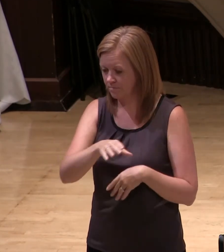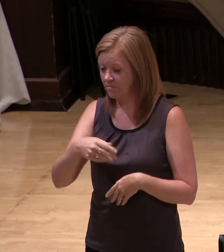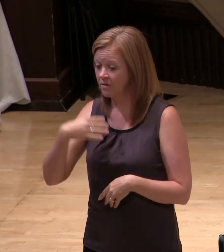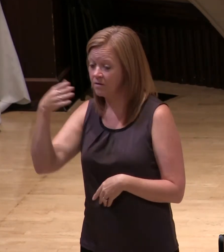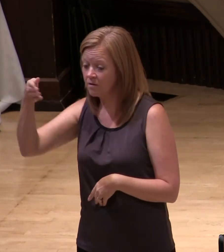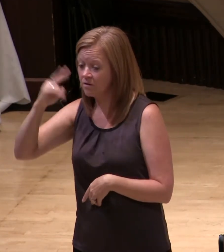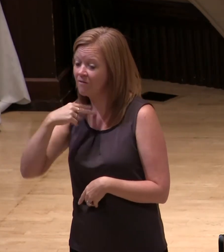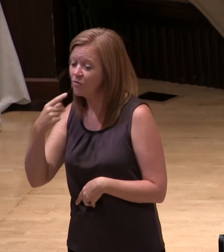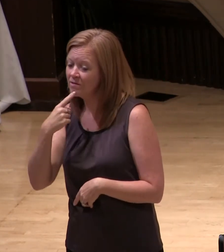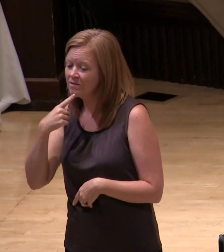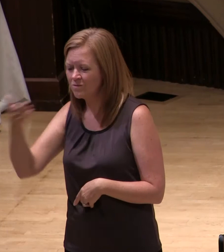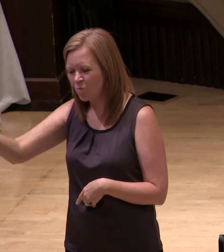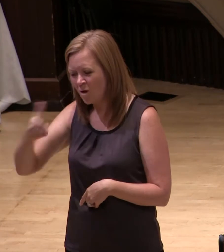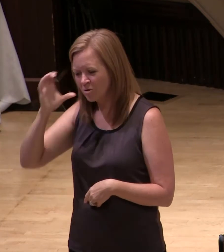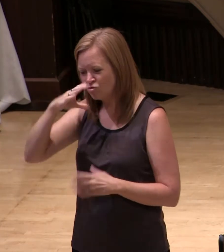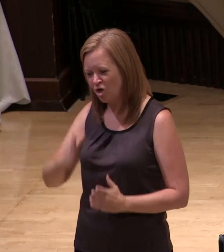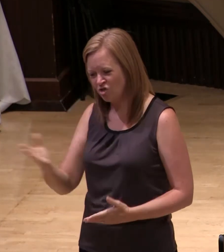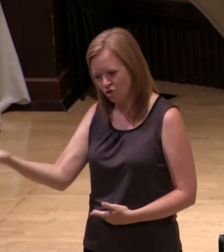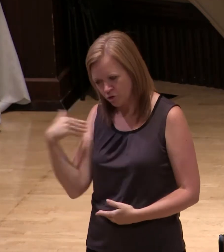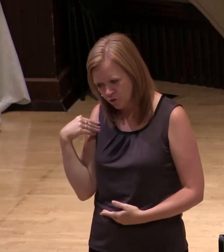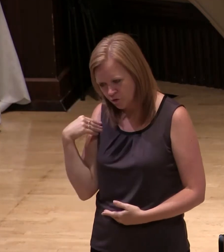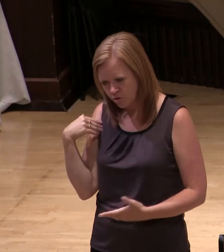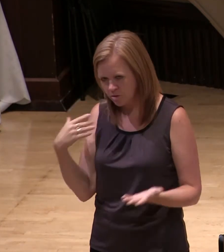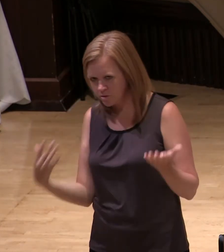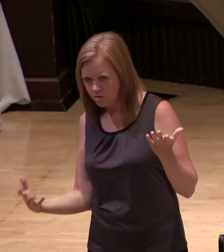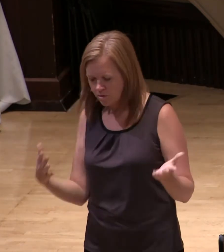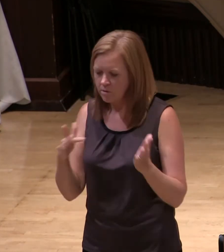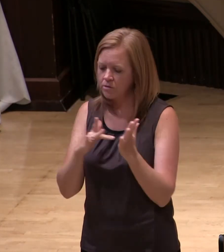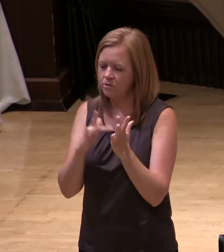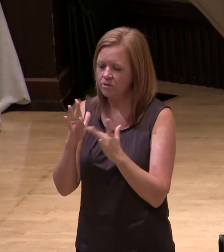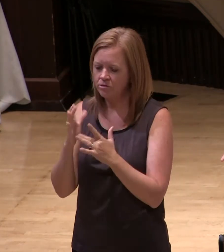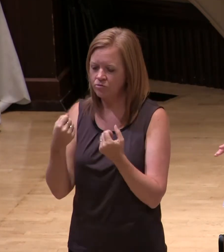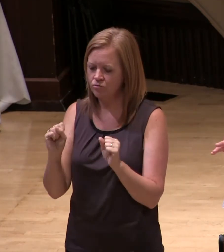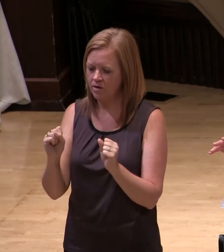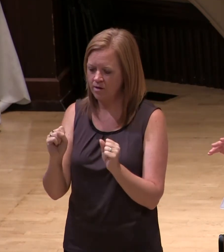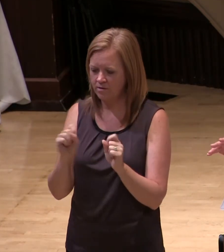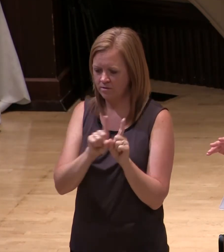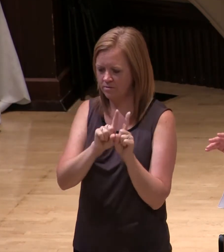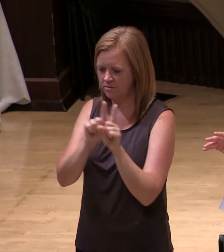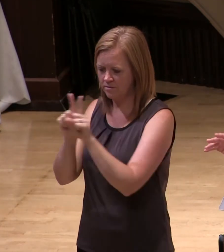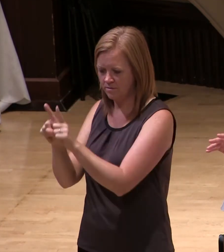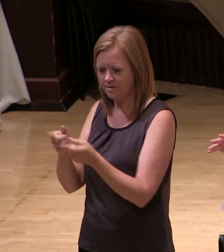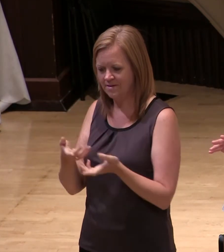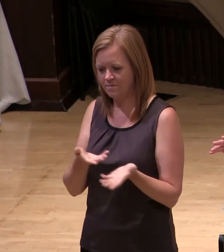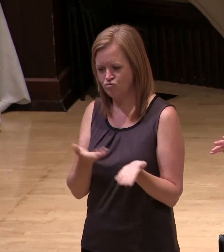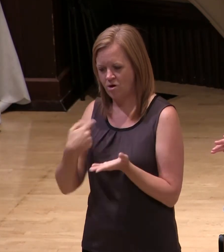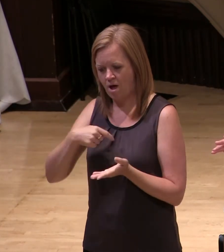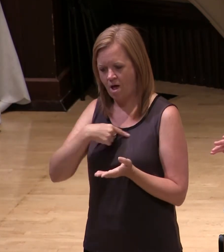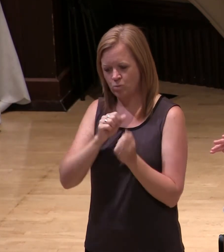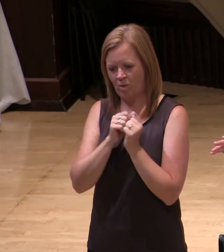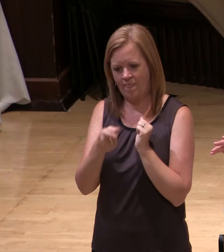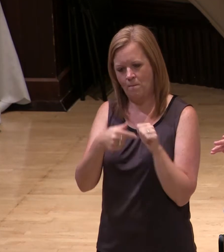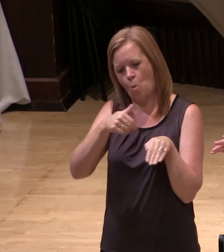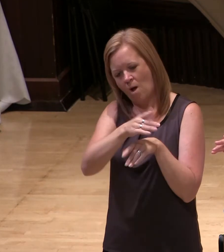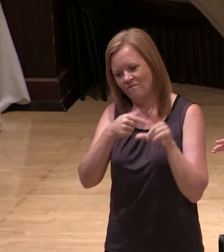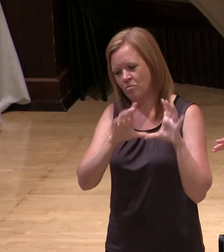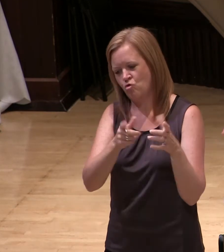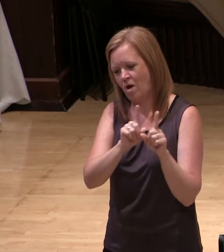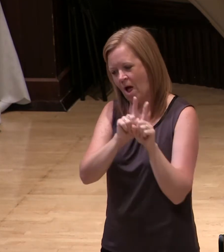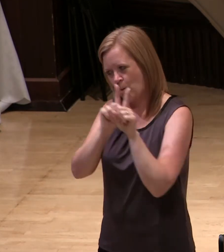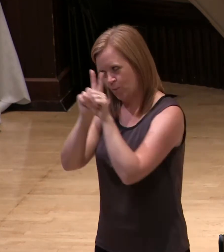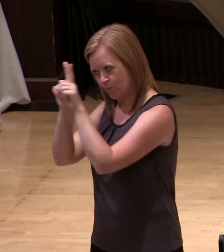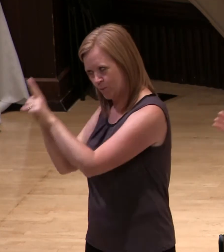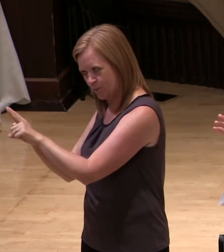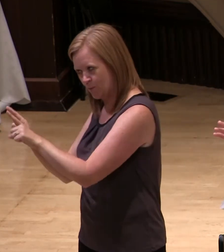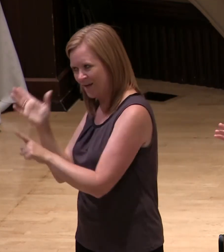stranger. So Jesus is trying to take us off with him, away from the crowd,